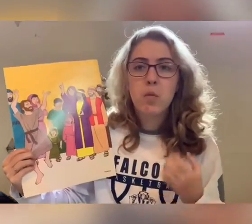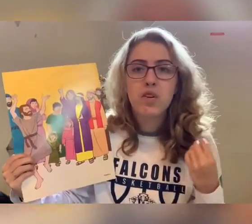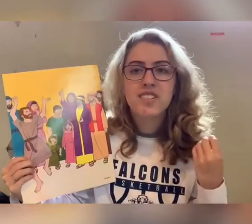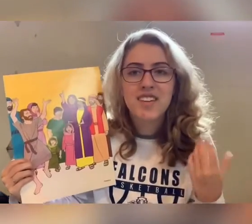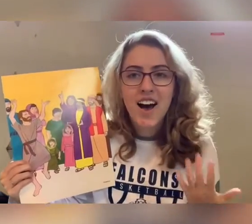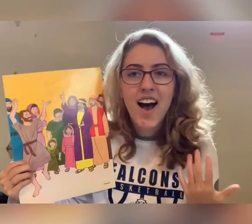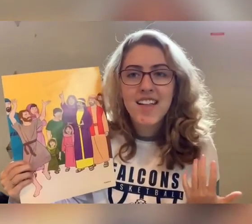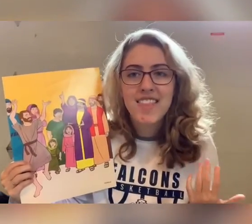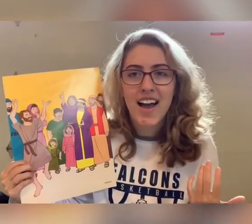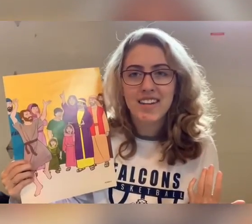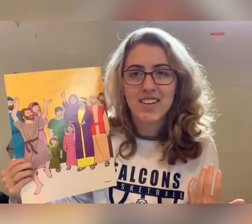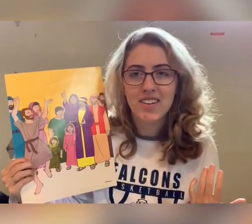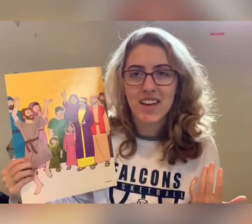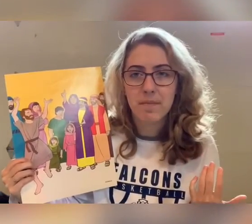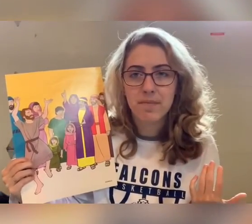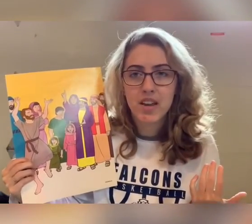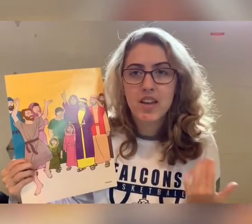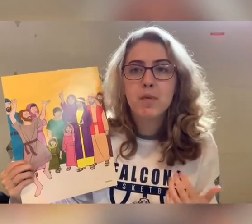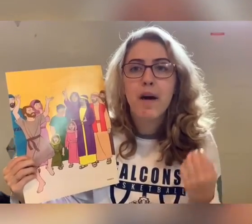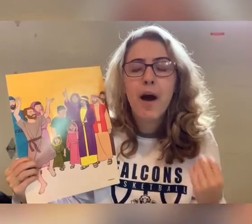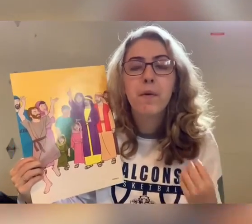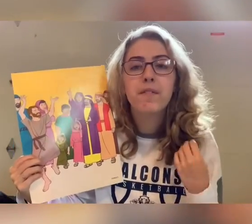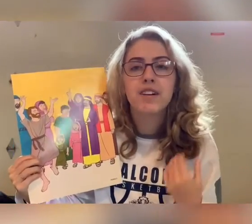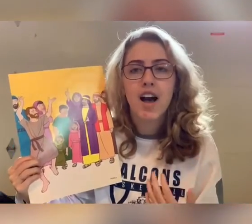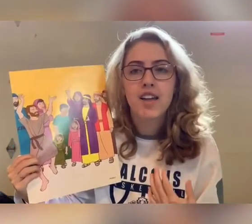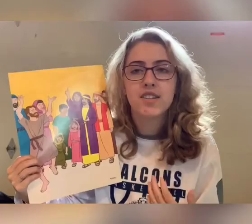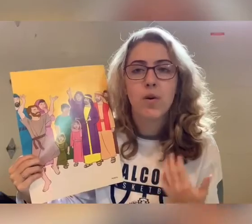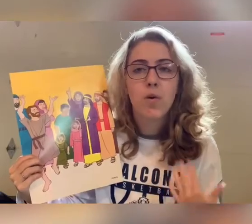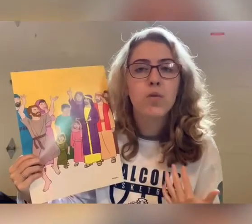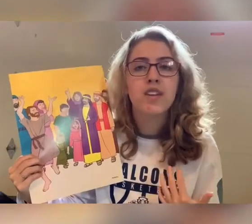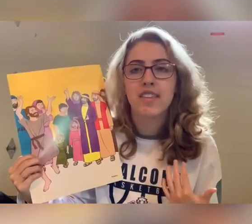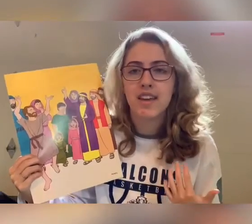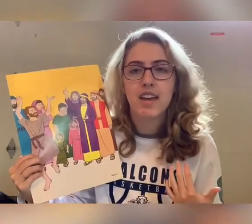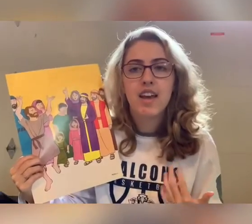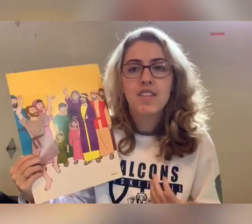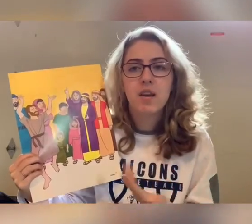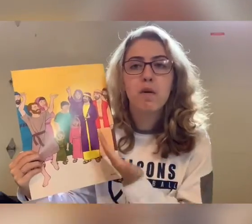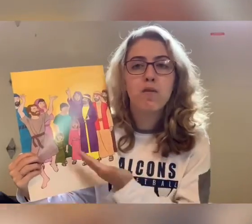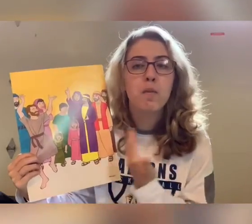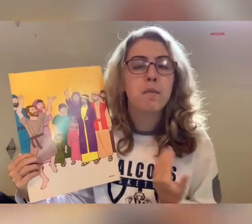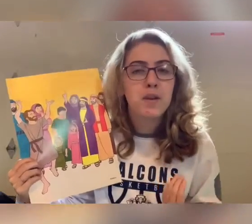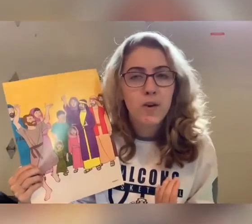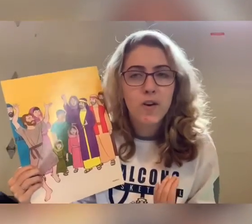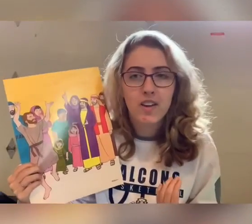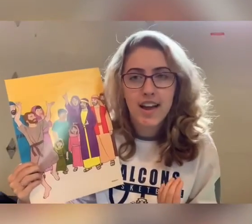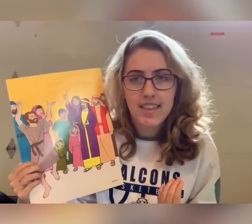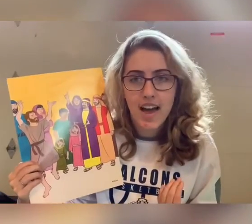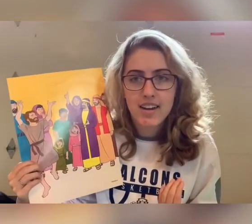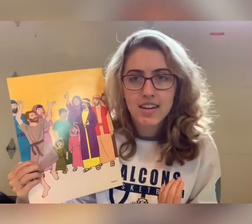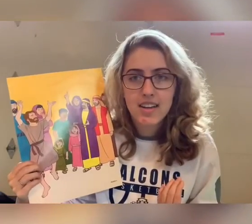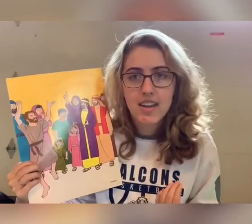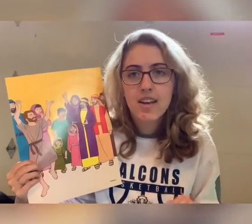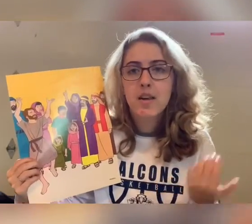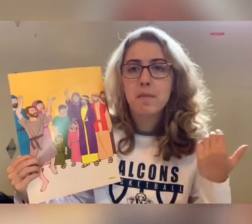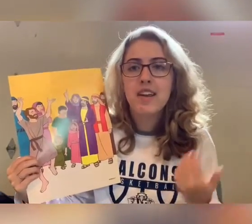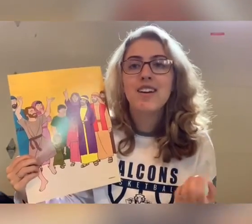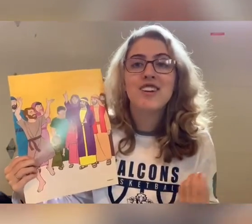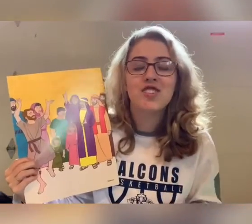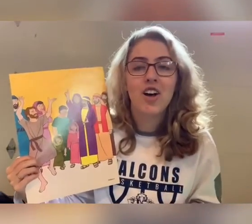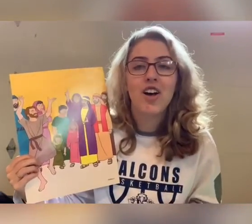was God that healed him. The power of God is the only thing that can perform a miracle like that. Peter and John